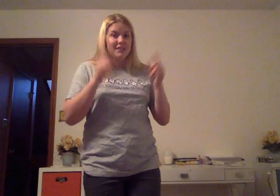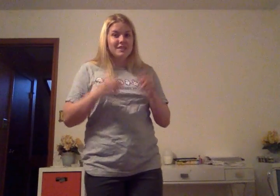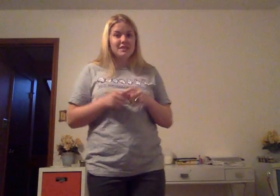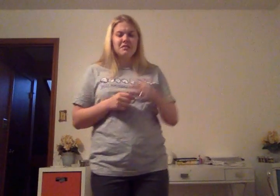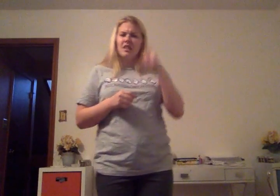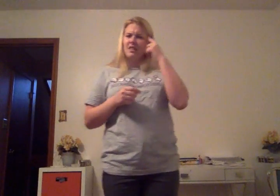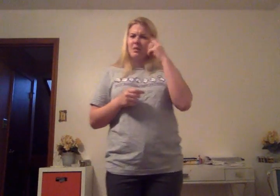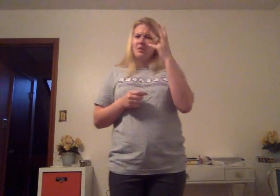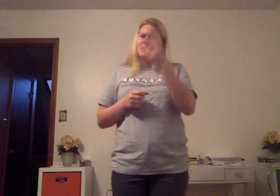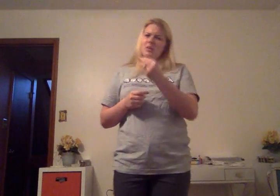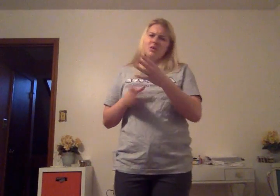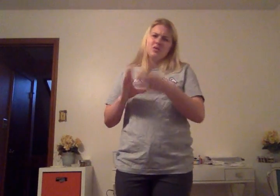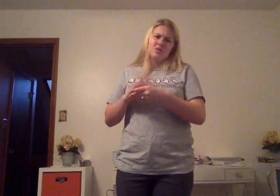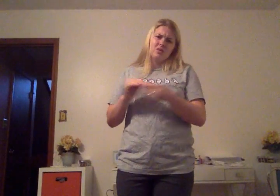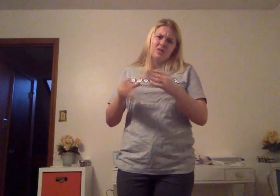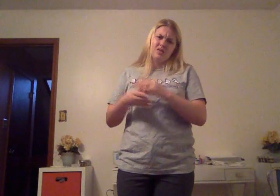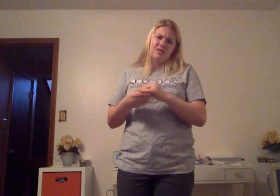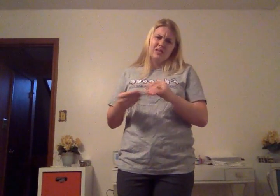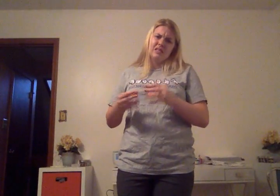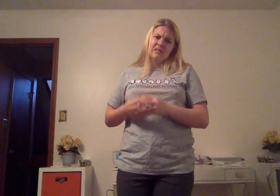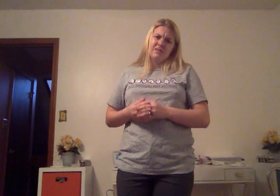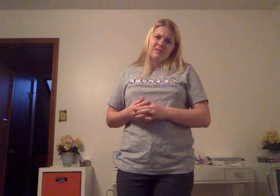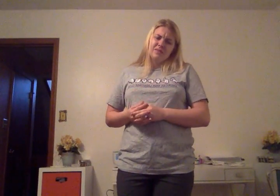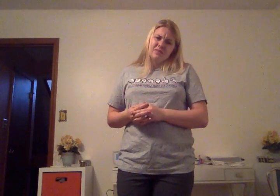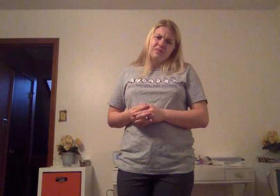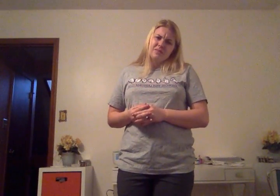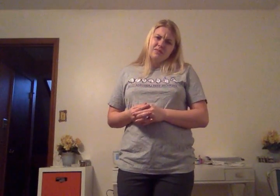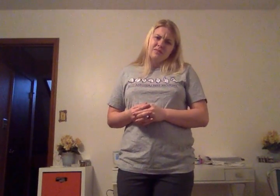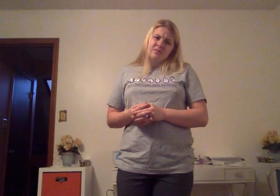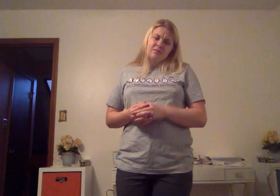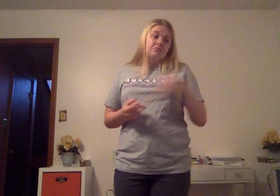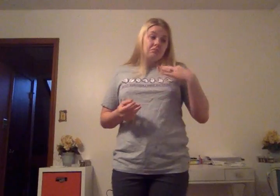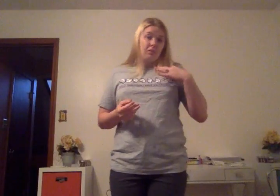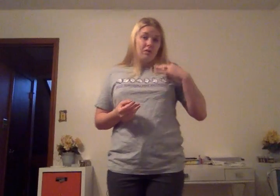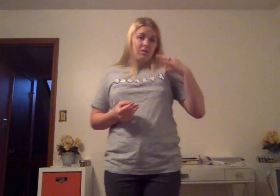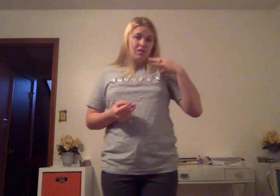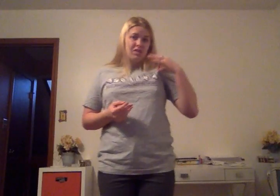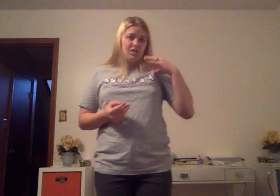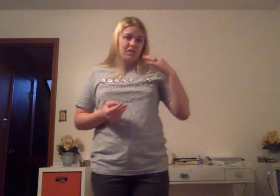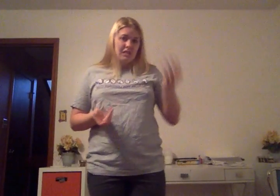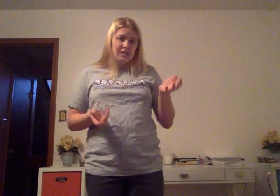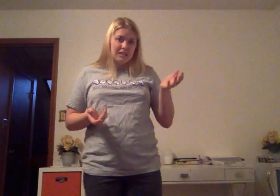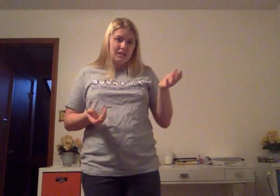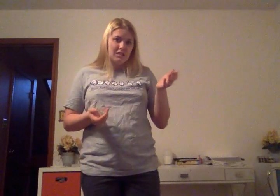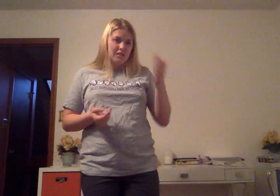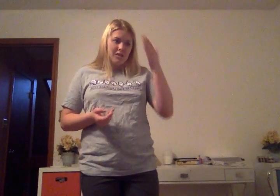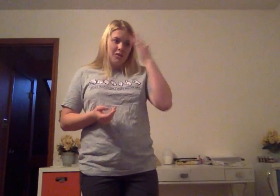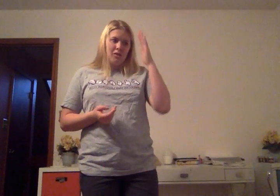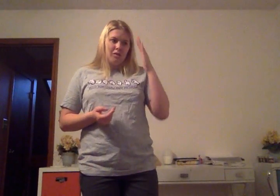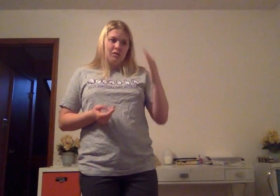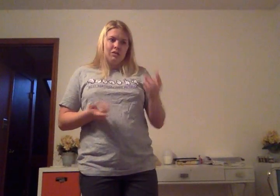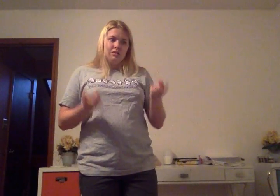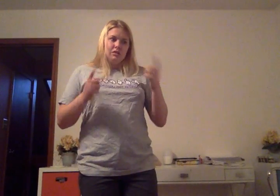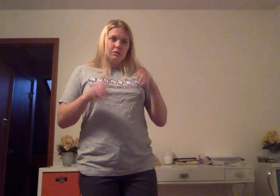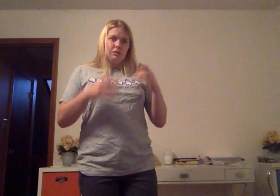a beautiful story still, because, I volunteered, but you don't really know what you're getting yourself into. And it's scary.